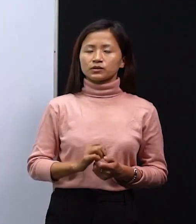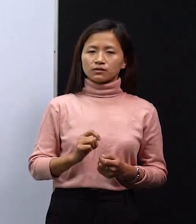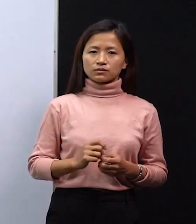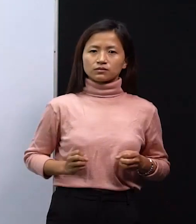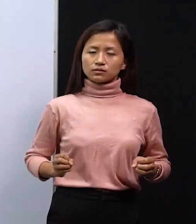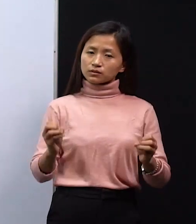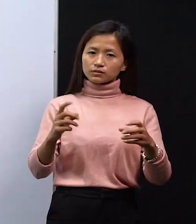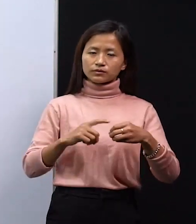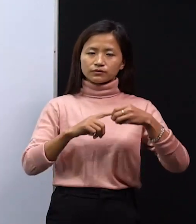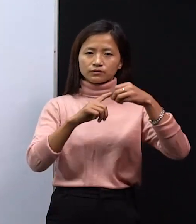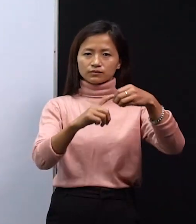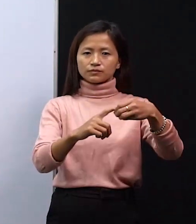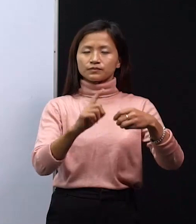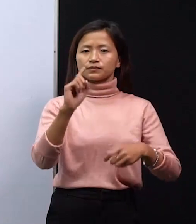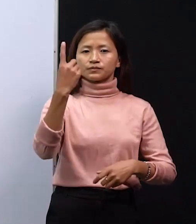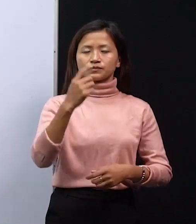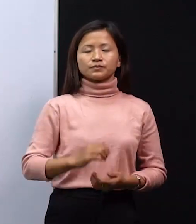question.